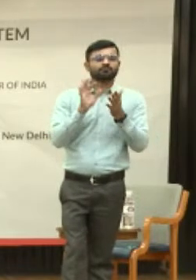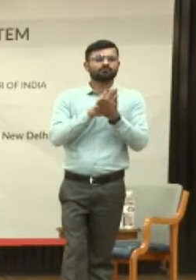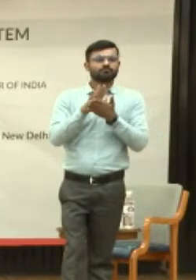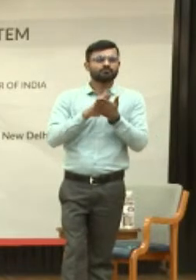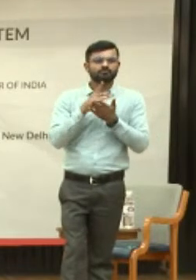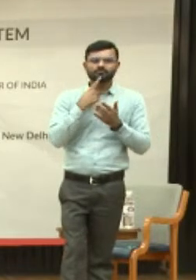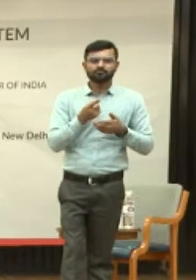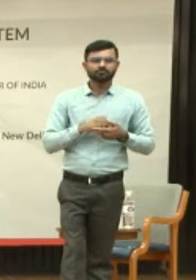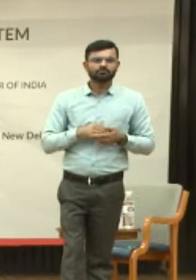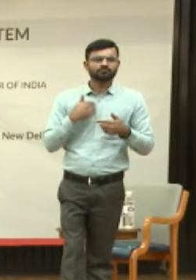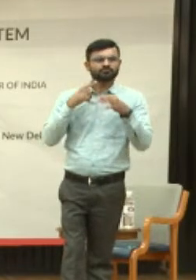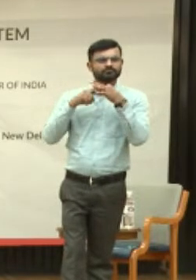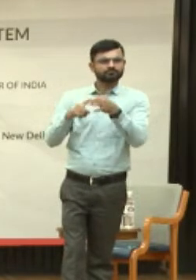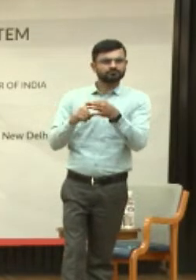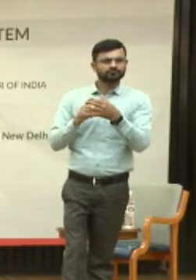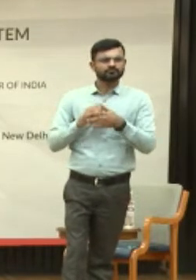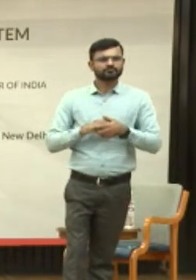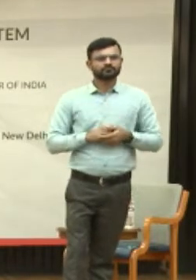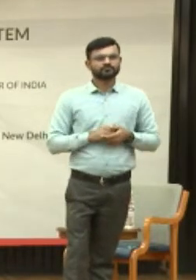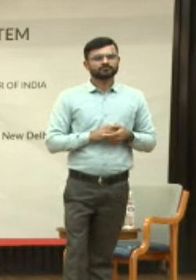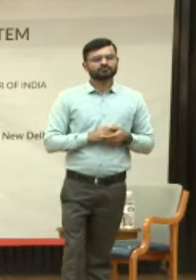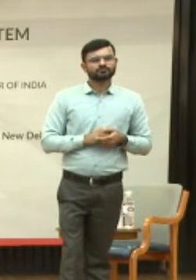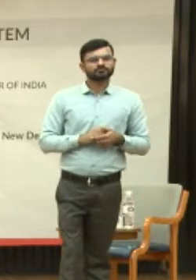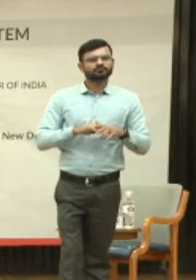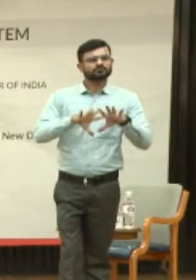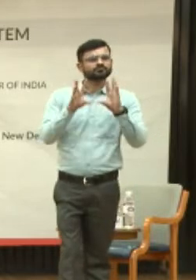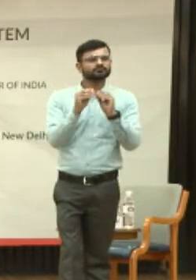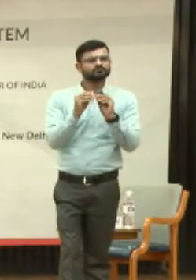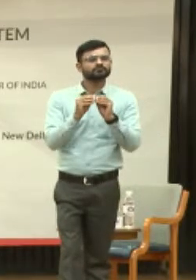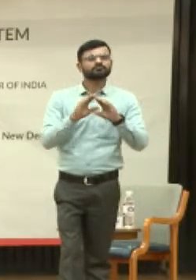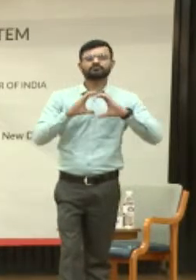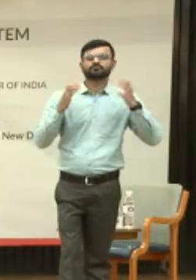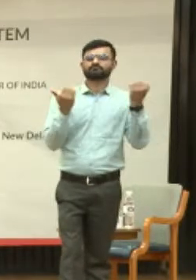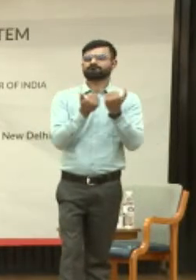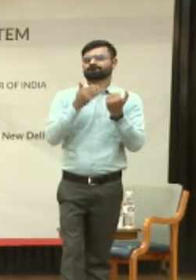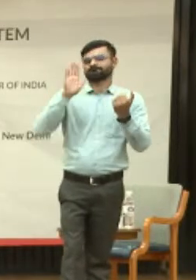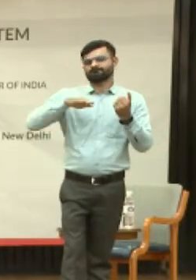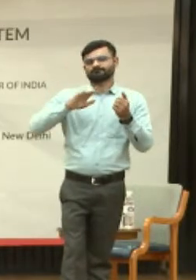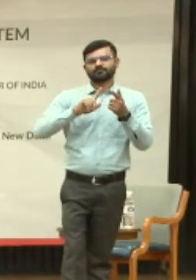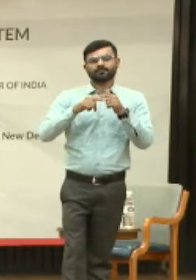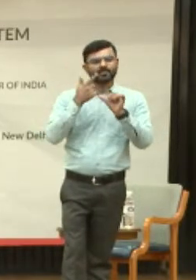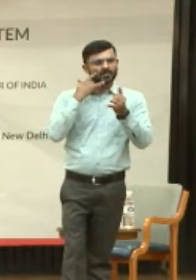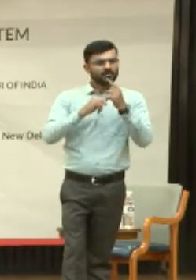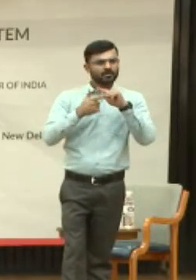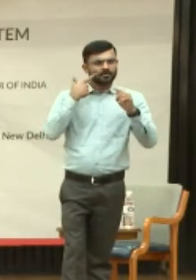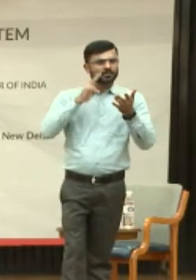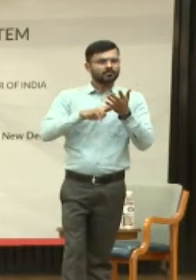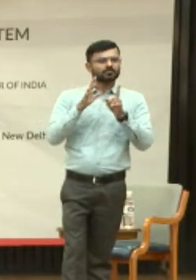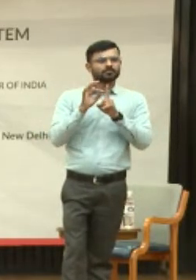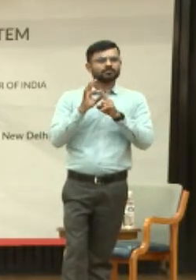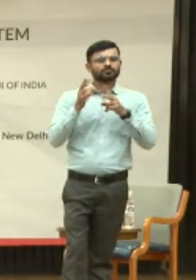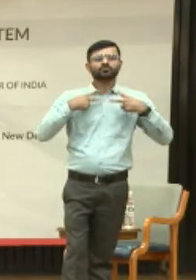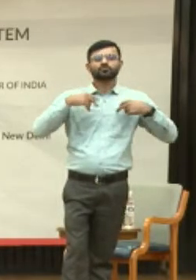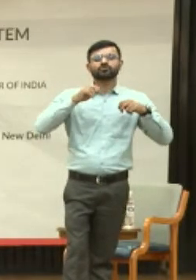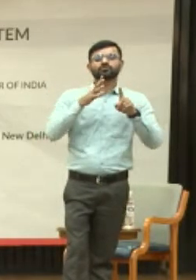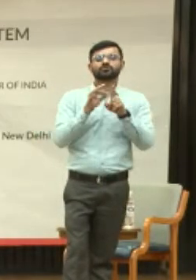applies. But the question really is, it's all fine with parliament, state legislatures and laws, but what do we do about our courts